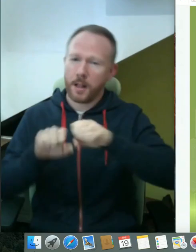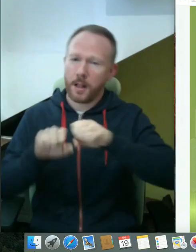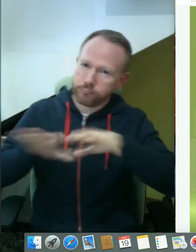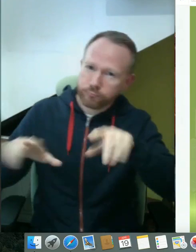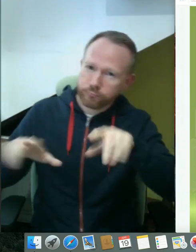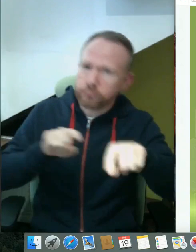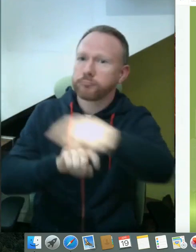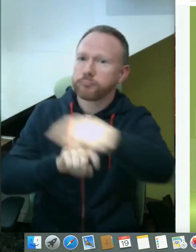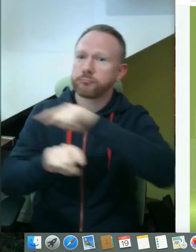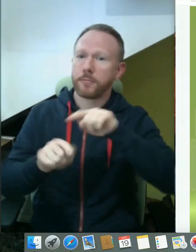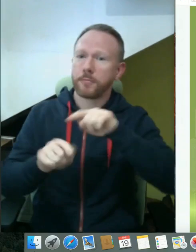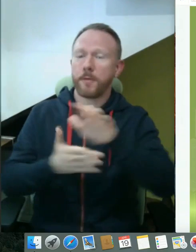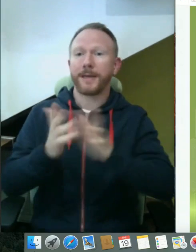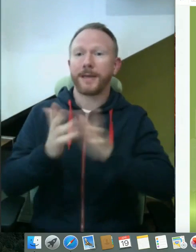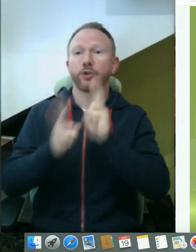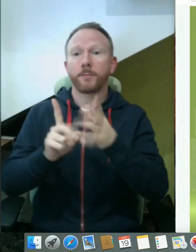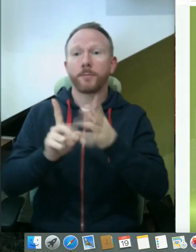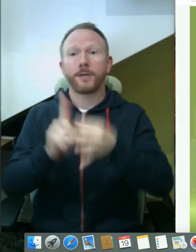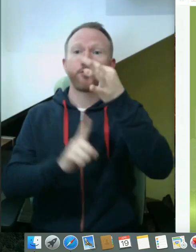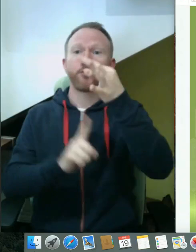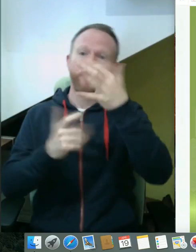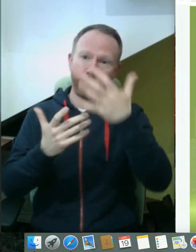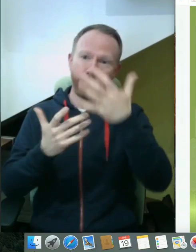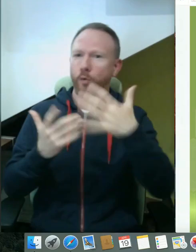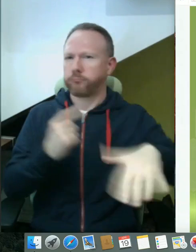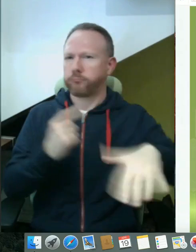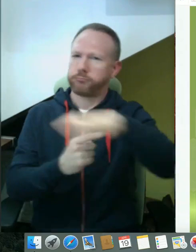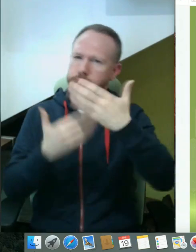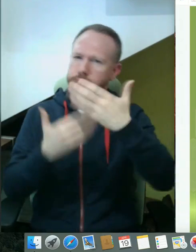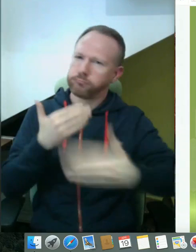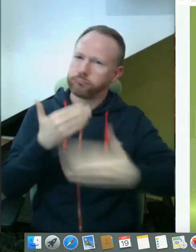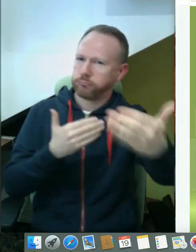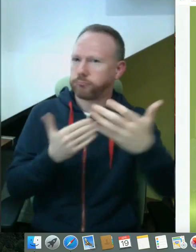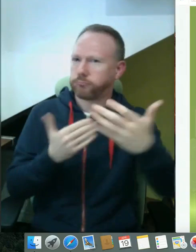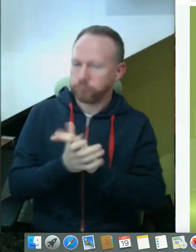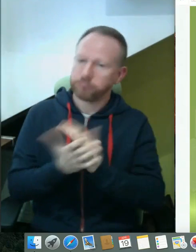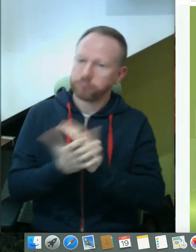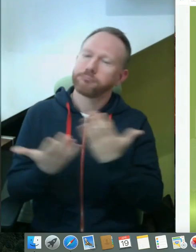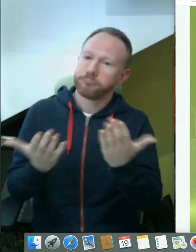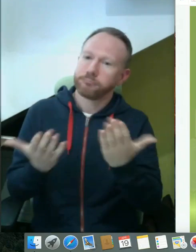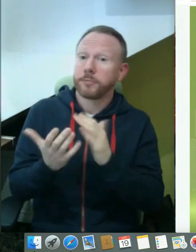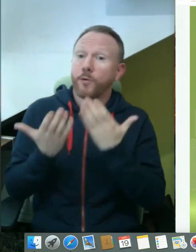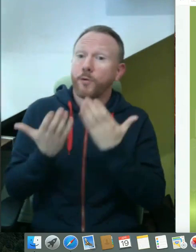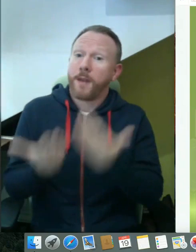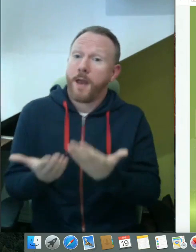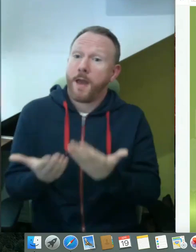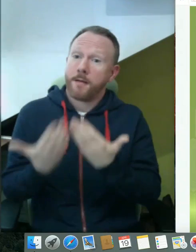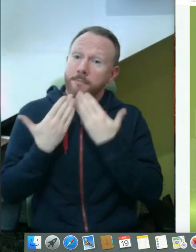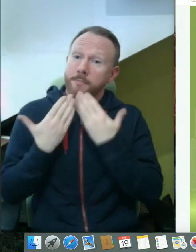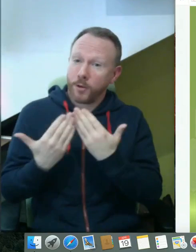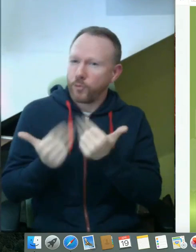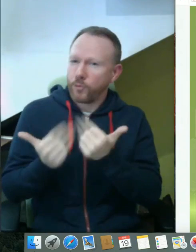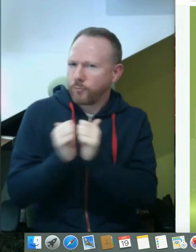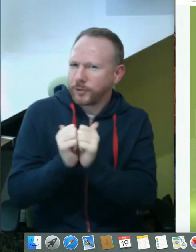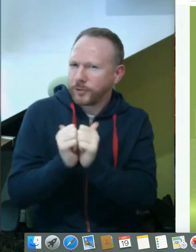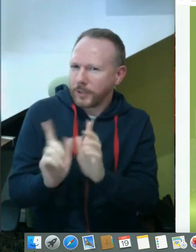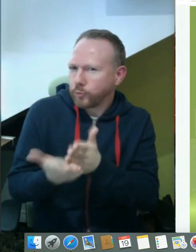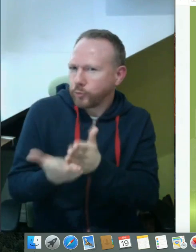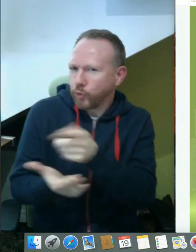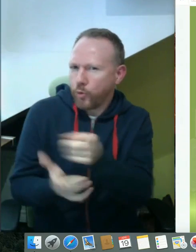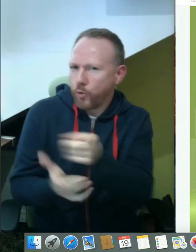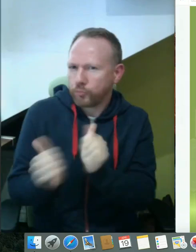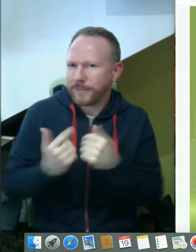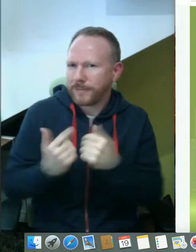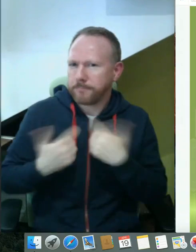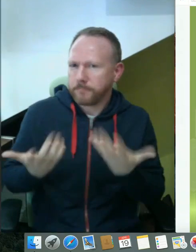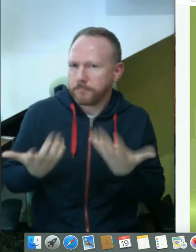place. And so I'm sure you appreciate that. So without further ado, I'm going to hand over to Karen